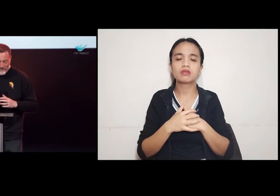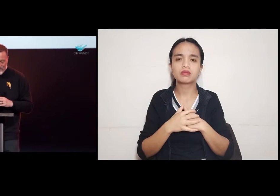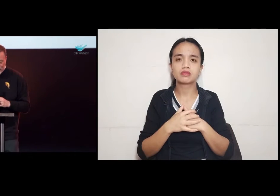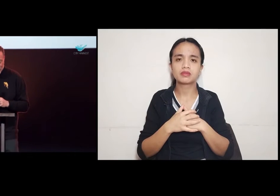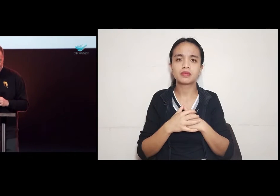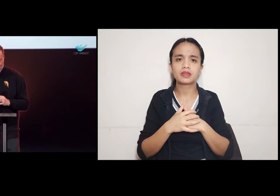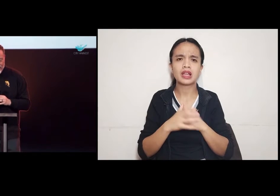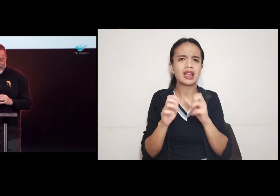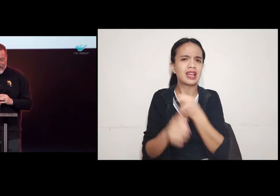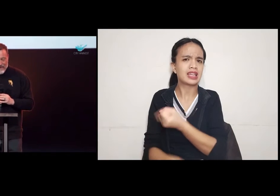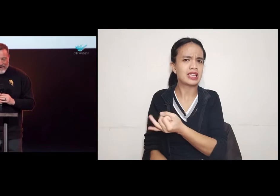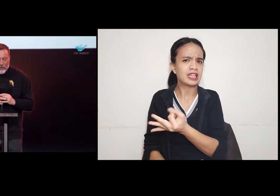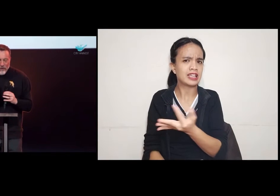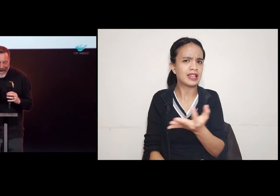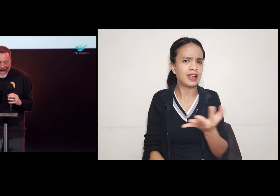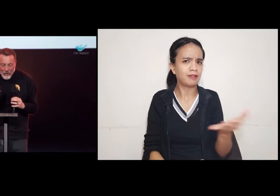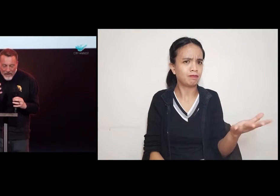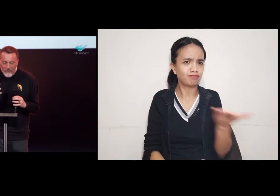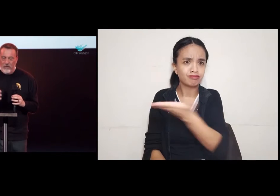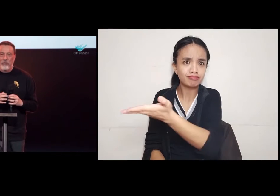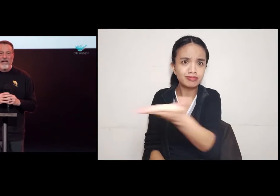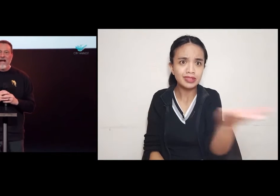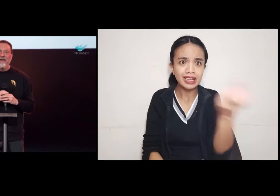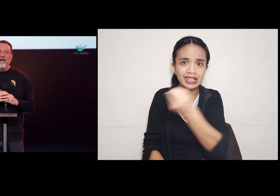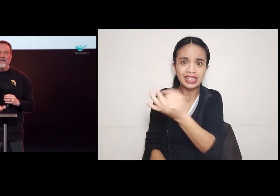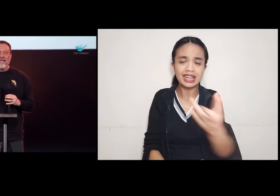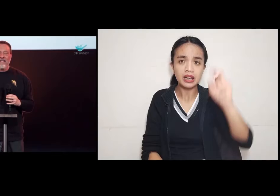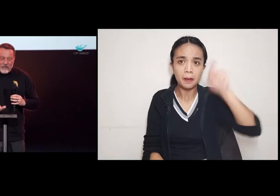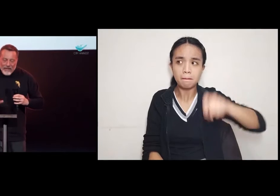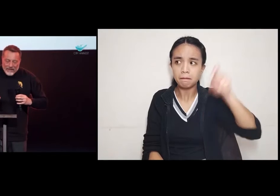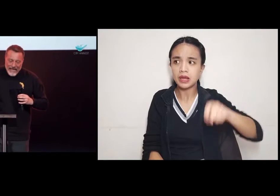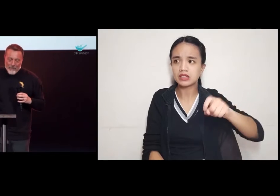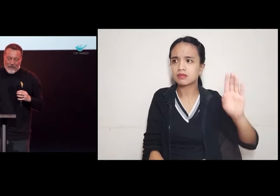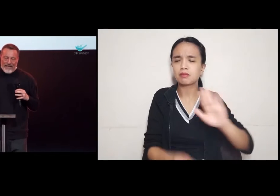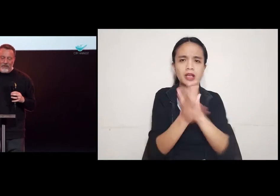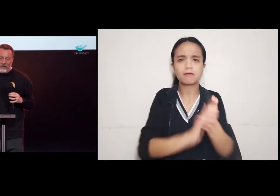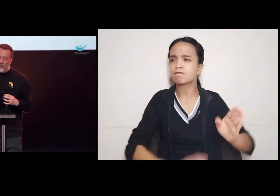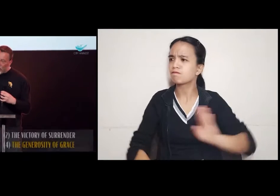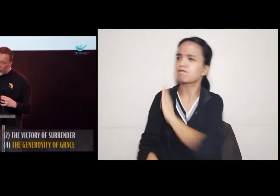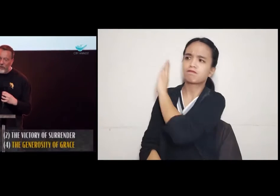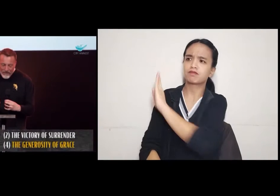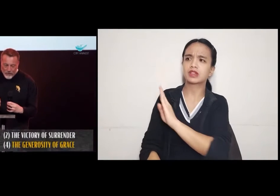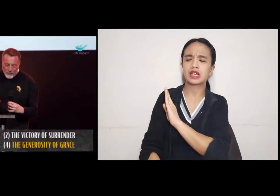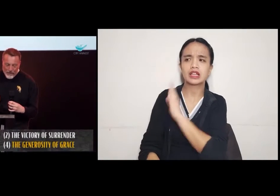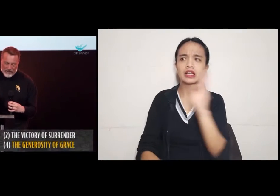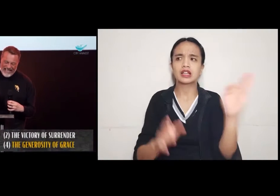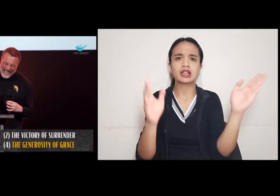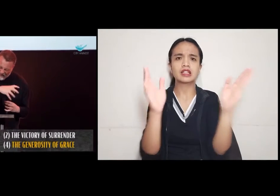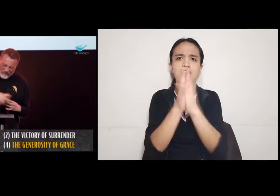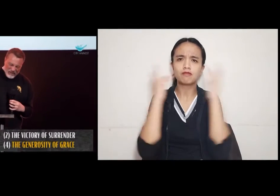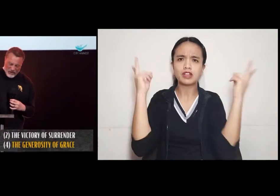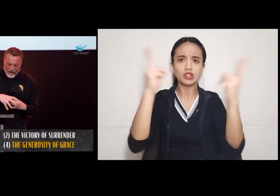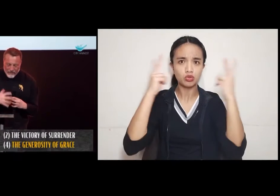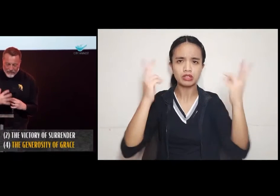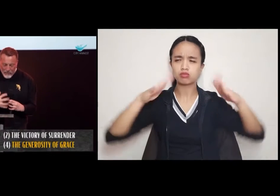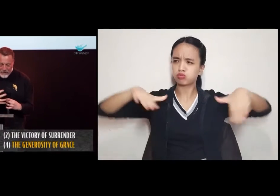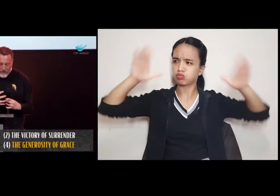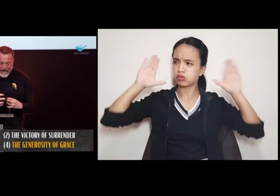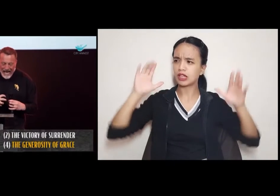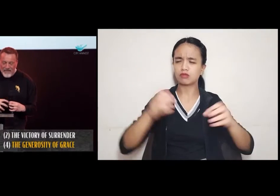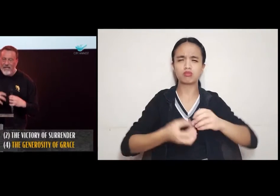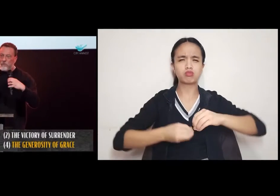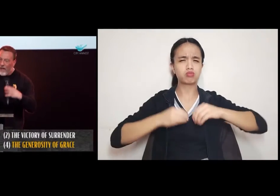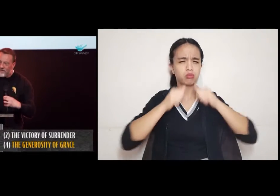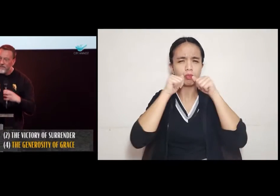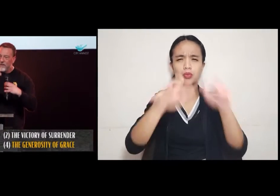them. Now, I wonder how many of us right now need to step into the courage of desperation and the victory of